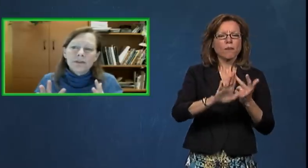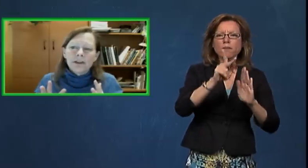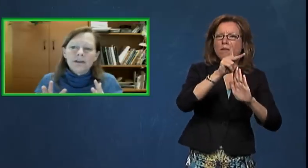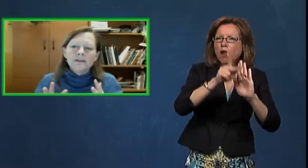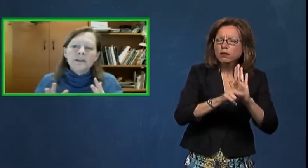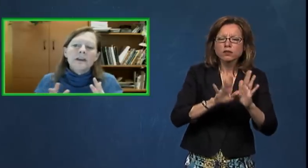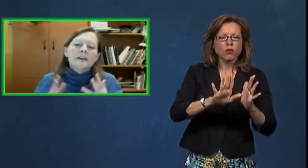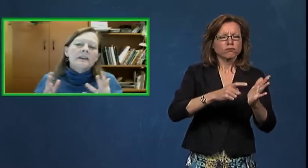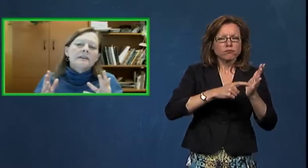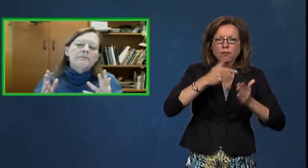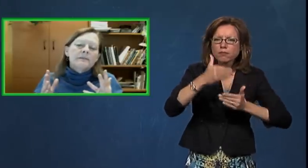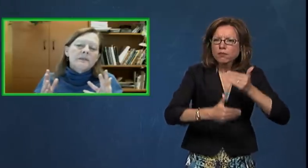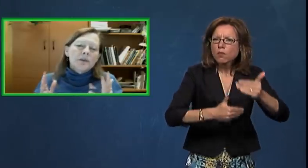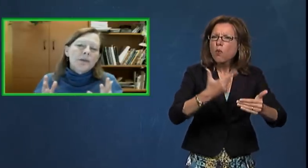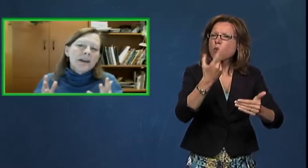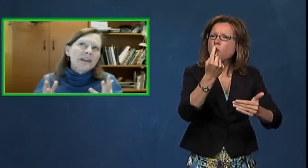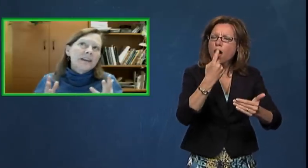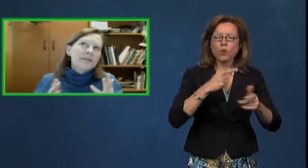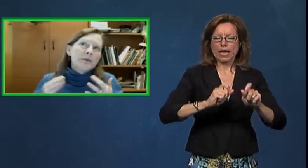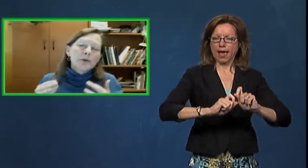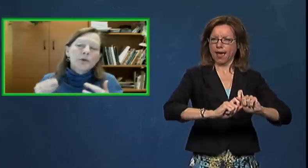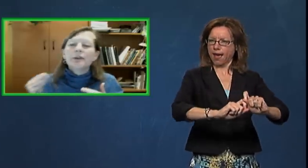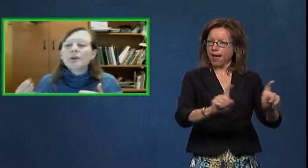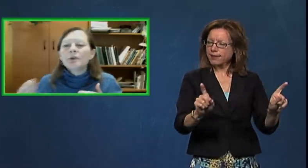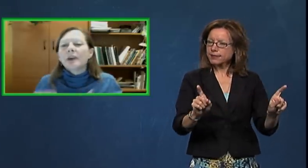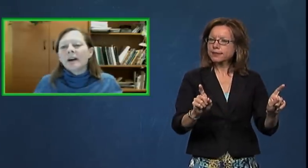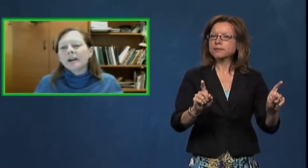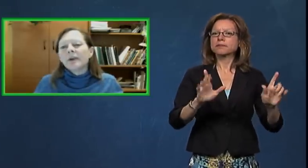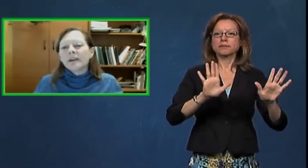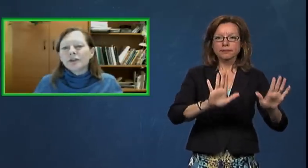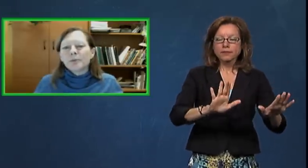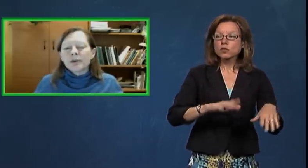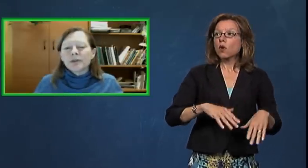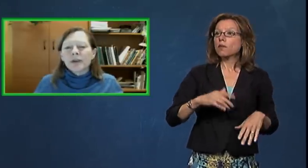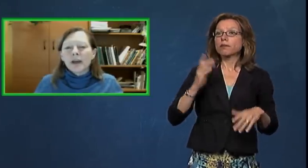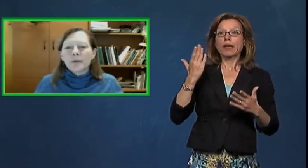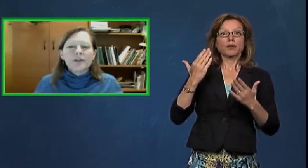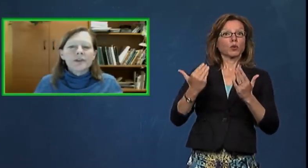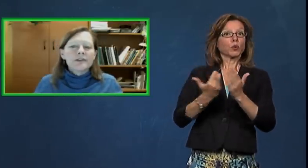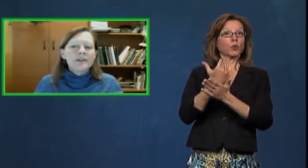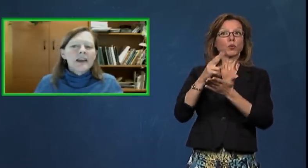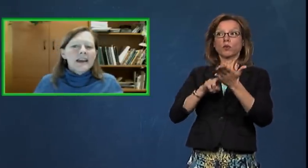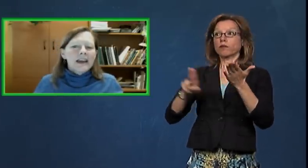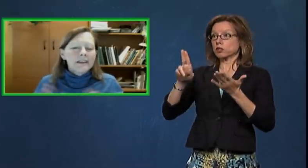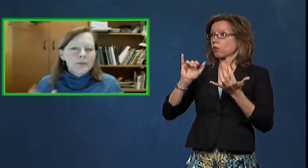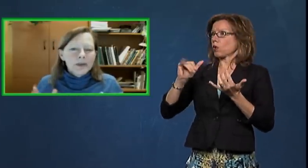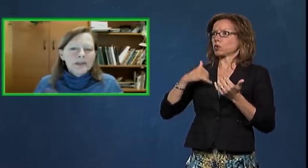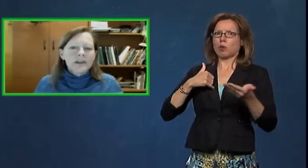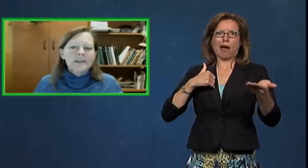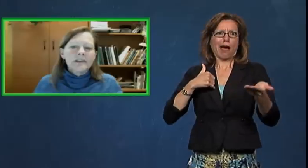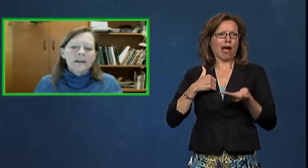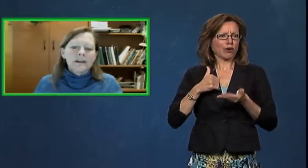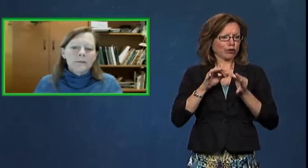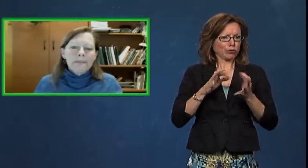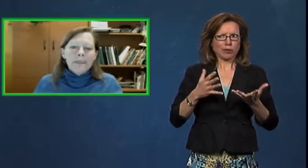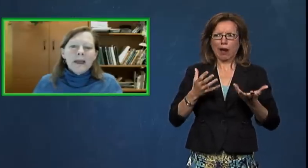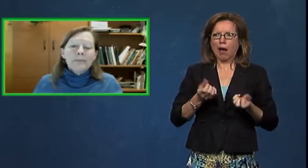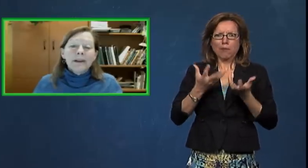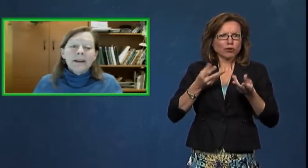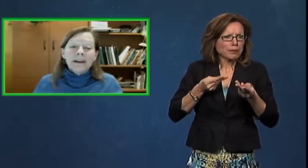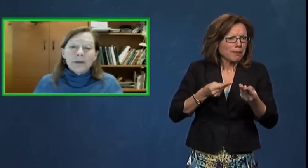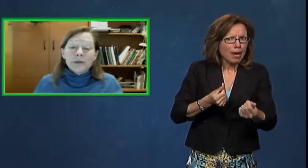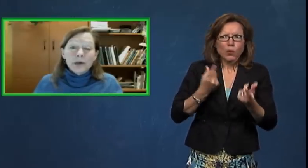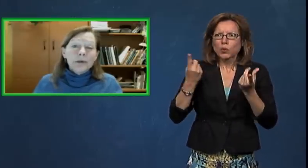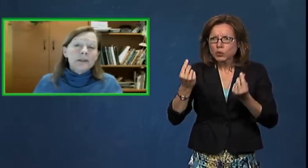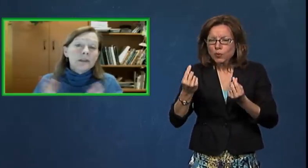sort of thing, so that people who were new to hiring interpreters or captionists had some baseline data.